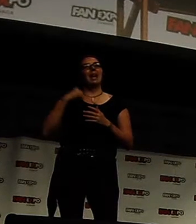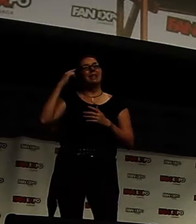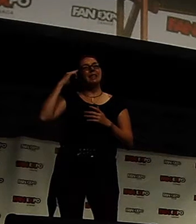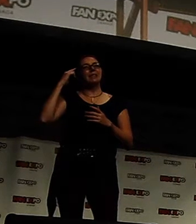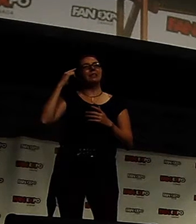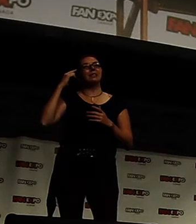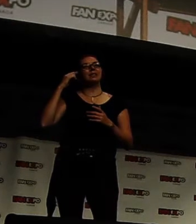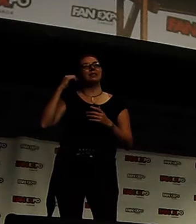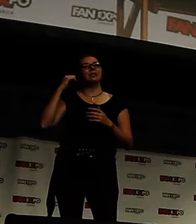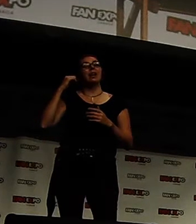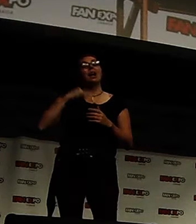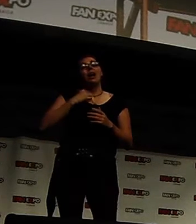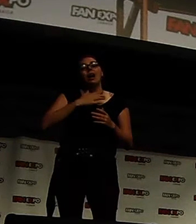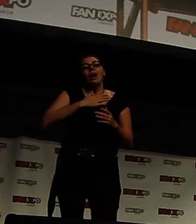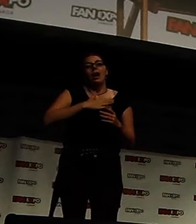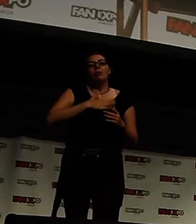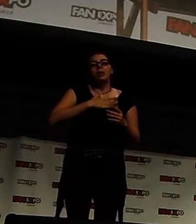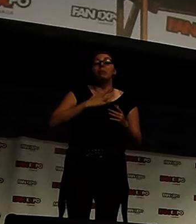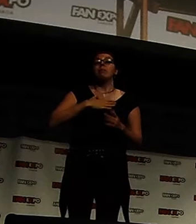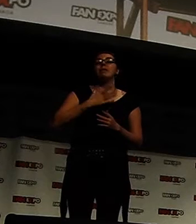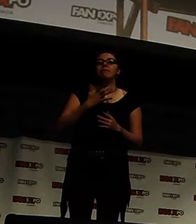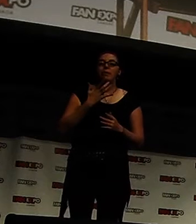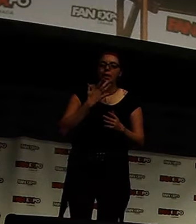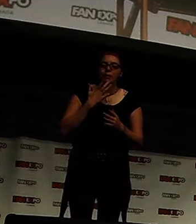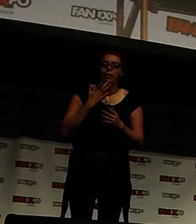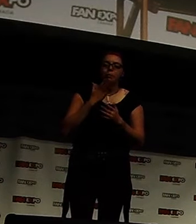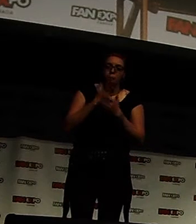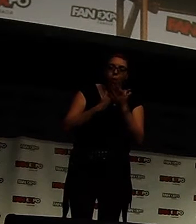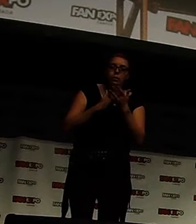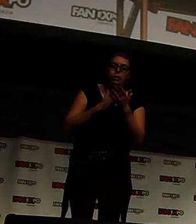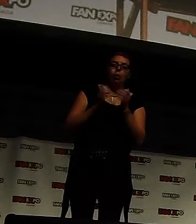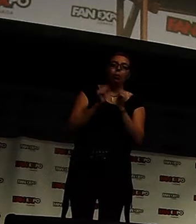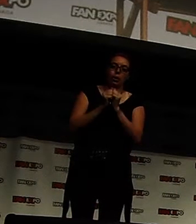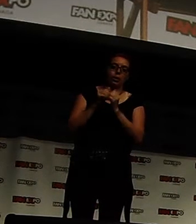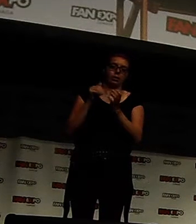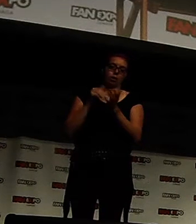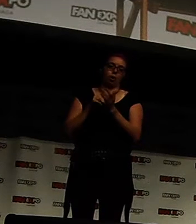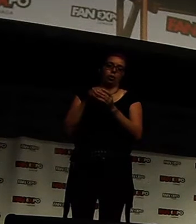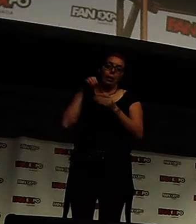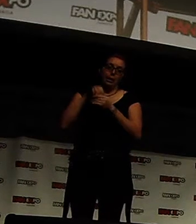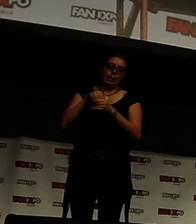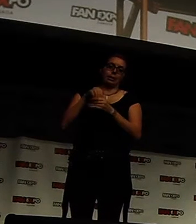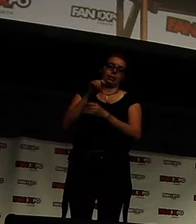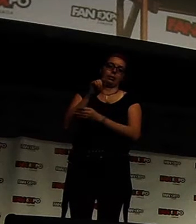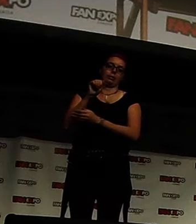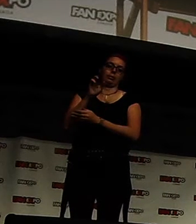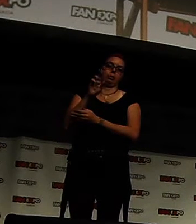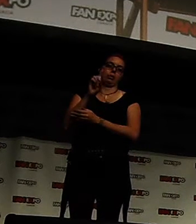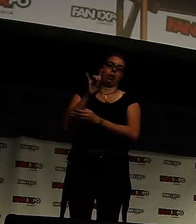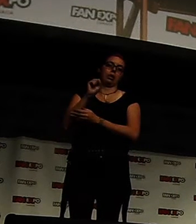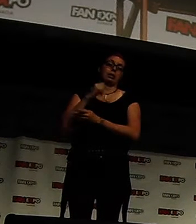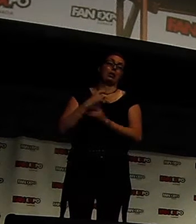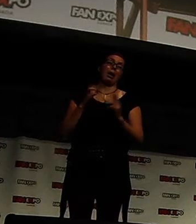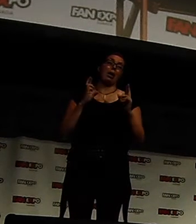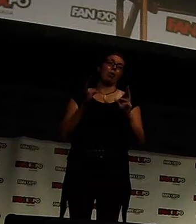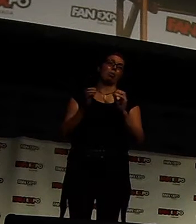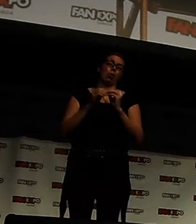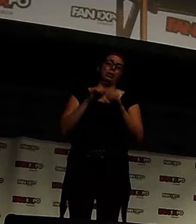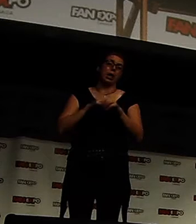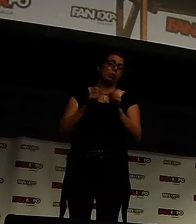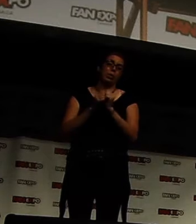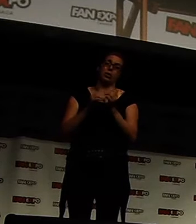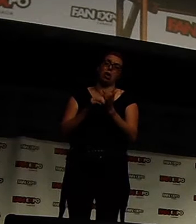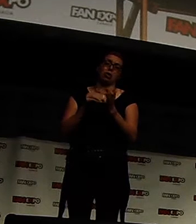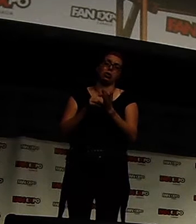My favourite stuff is always the stuff that I have with the Doctor and the TARDIS. So just more time of them and kind of hanging out, I think,